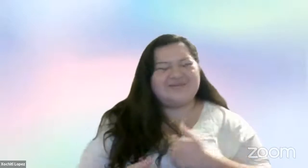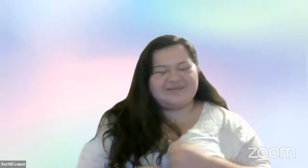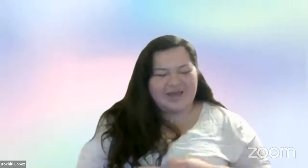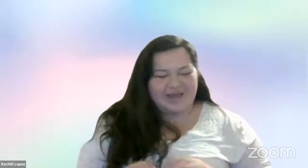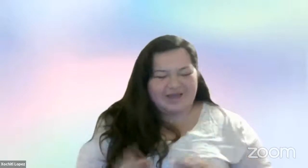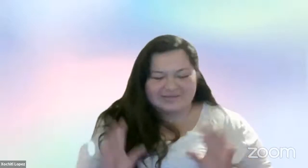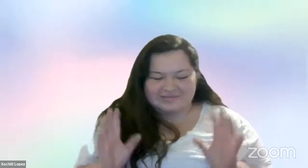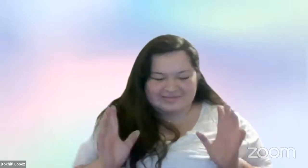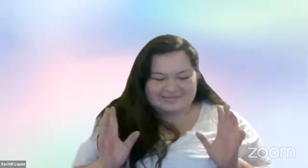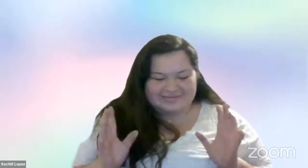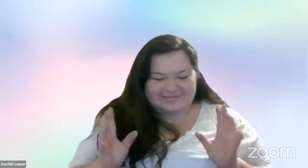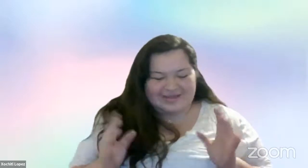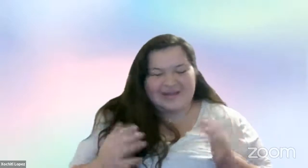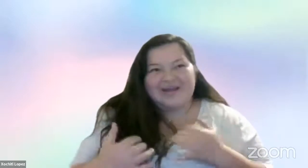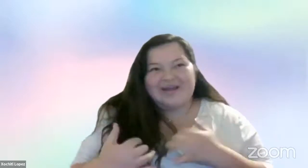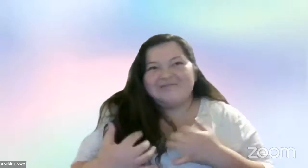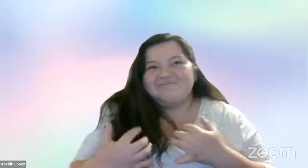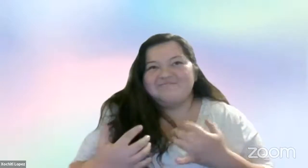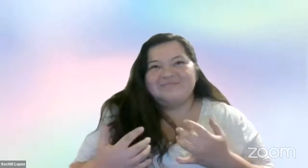I just really, really hope that